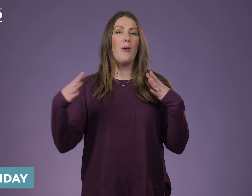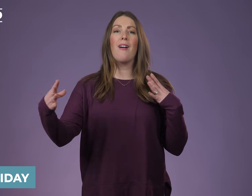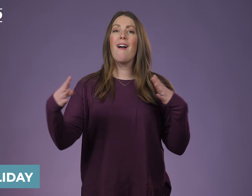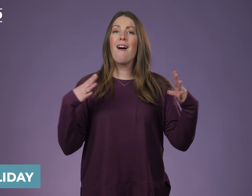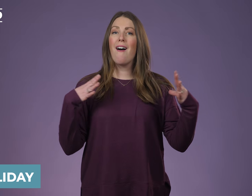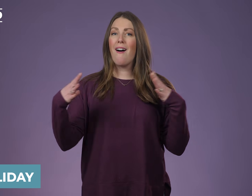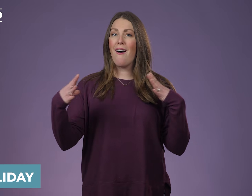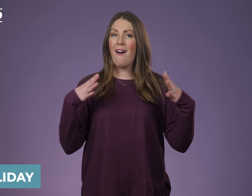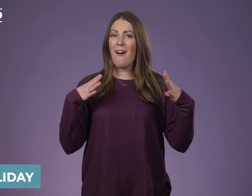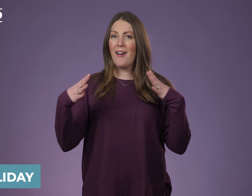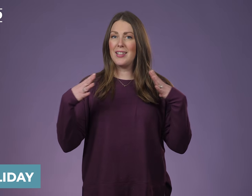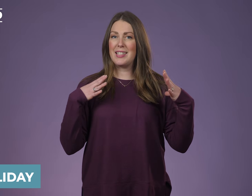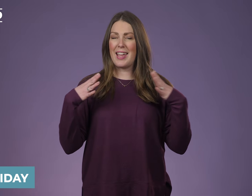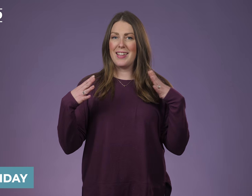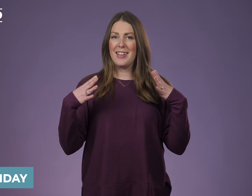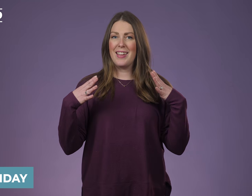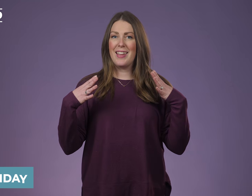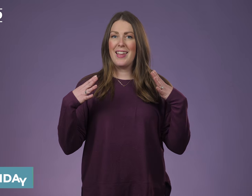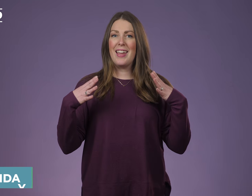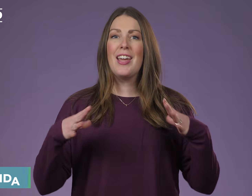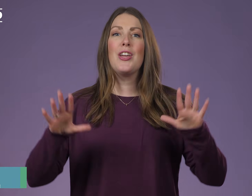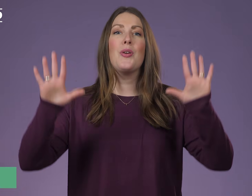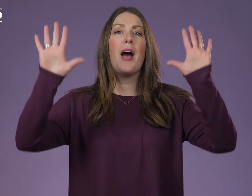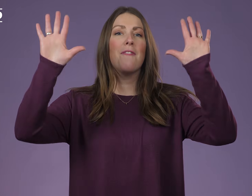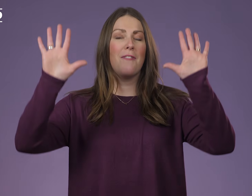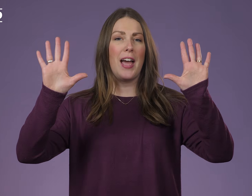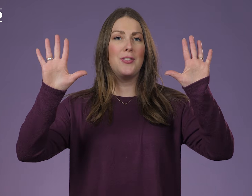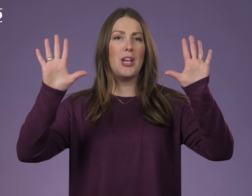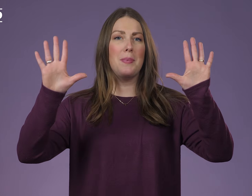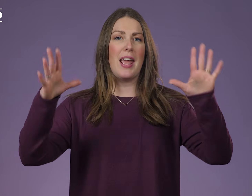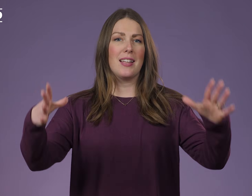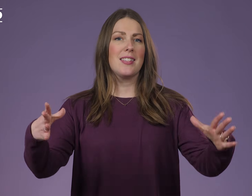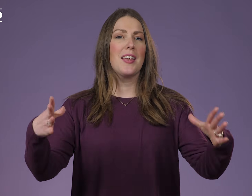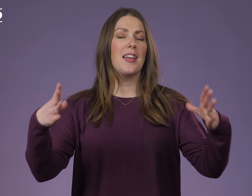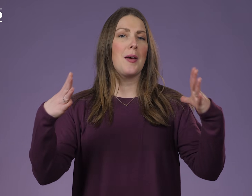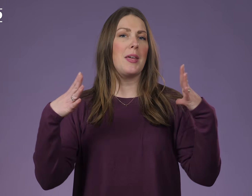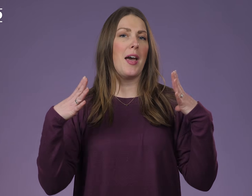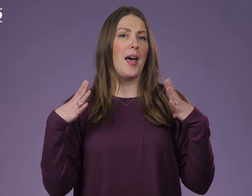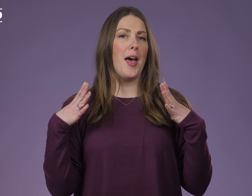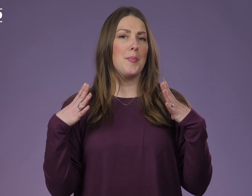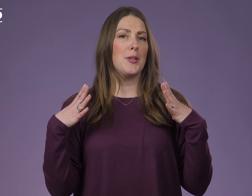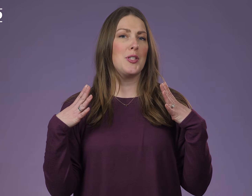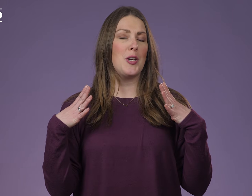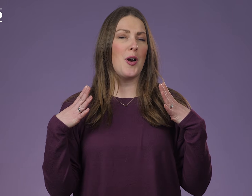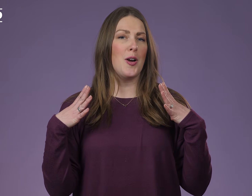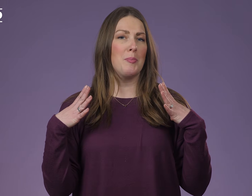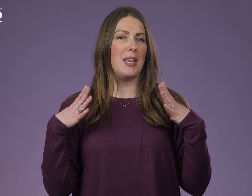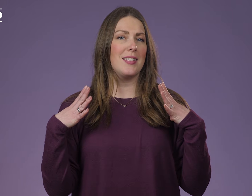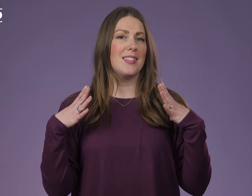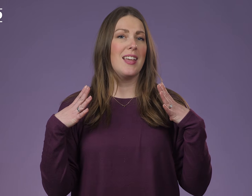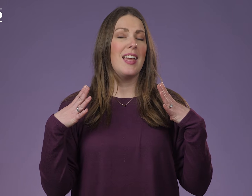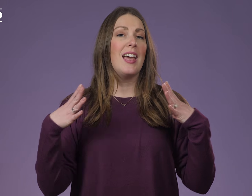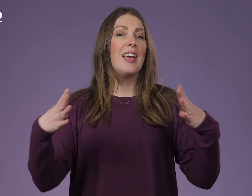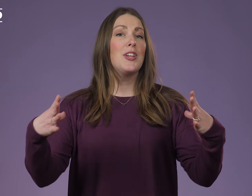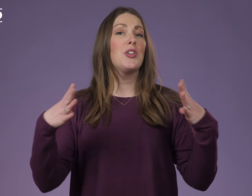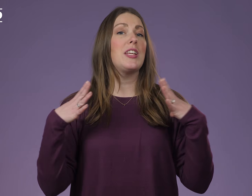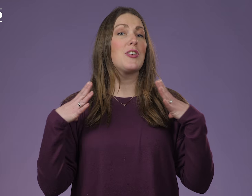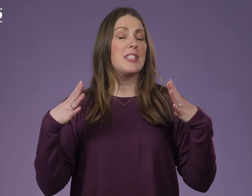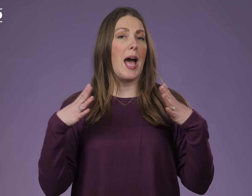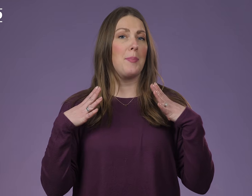or holiday. You have 5-shaped hands coming up to your armpits. You'll either tap